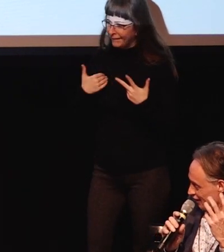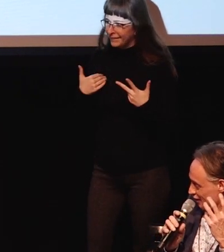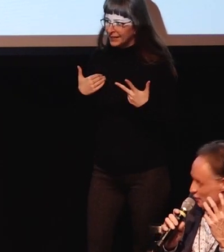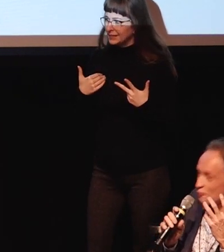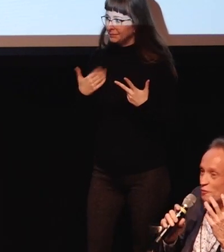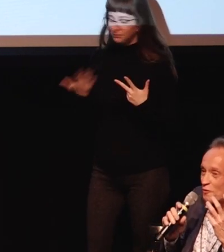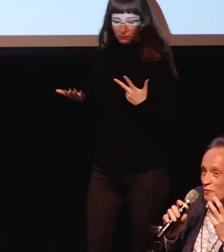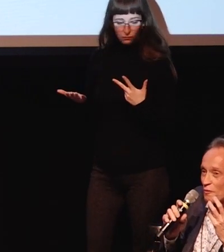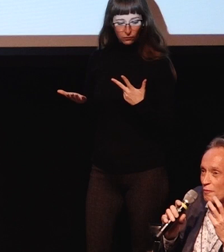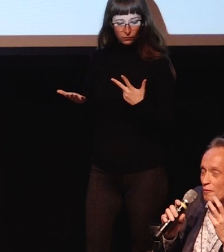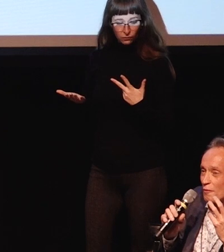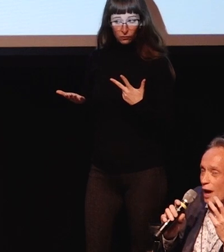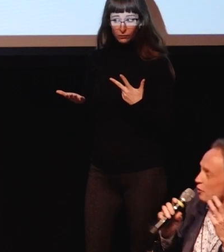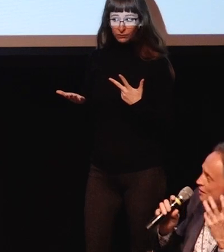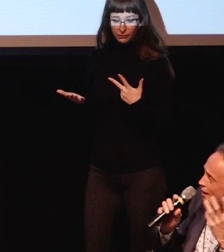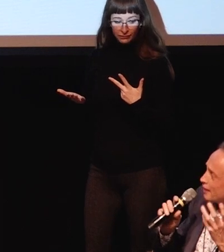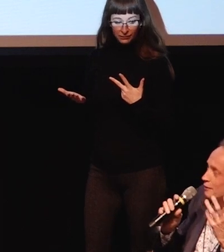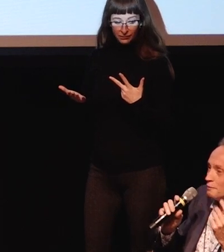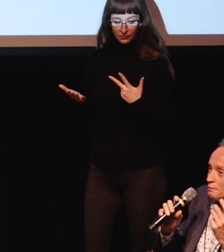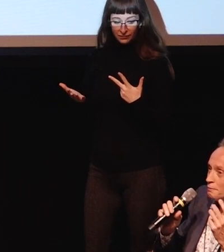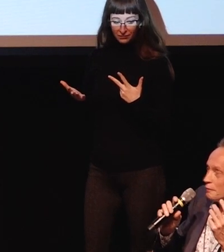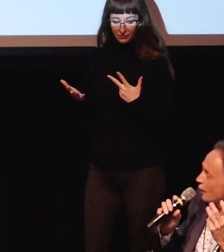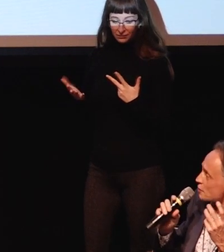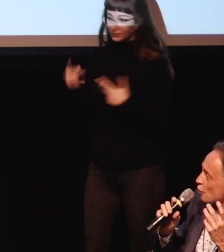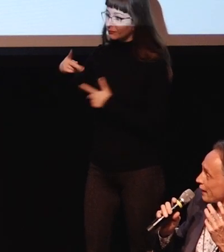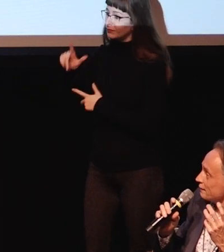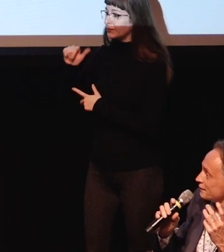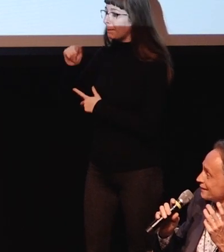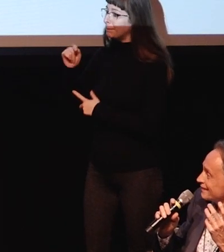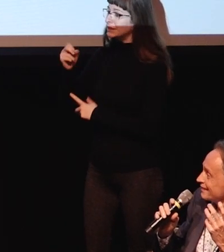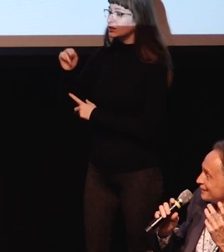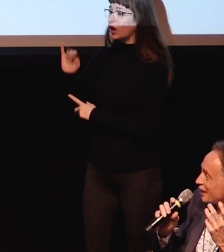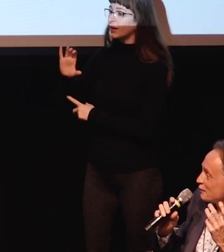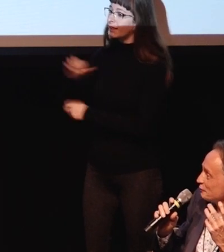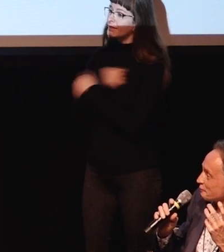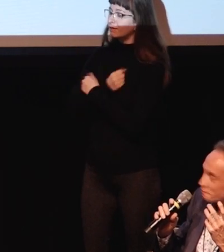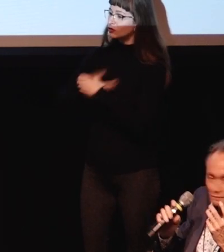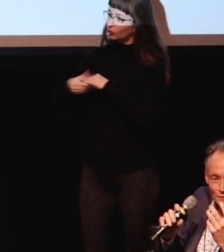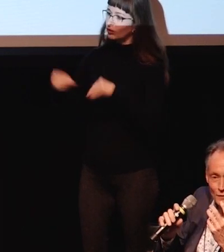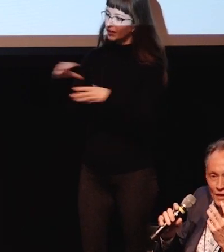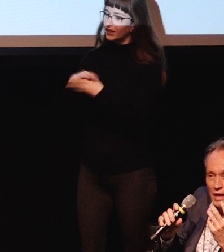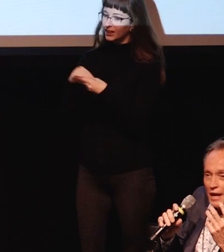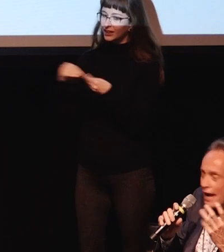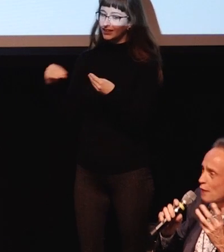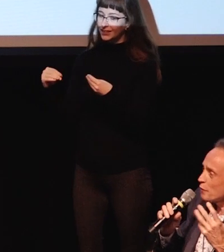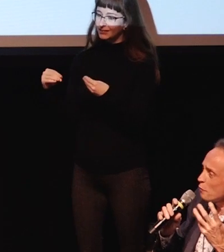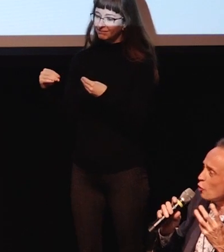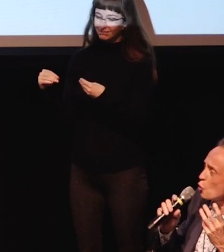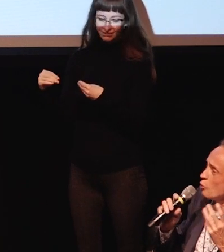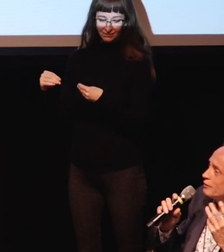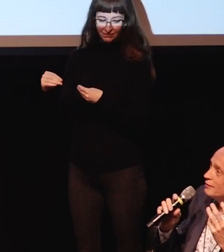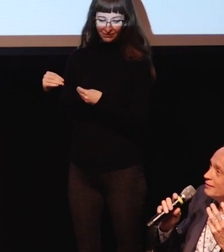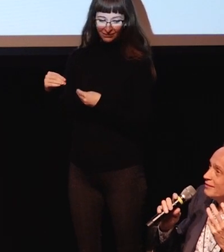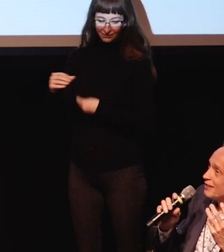a platonic love story. right? And people